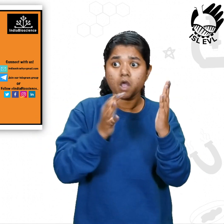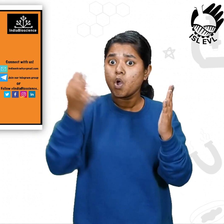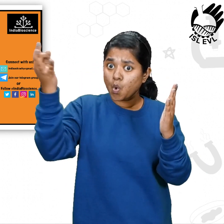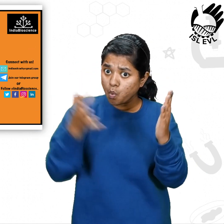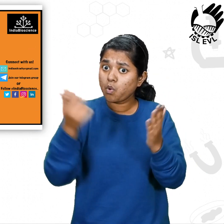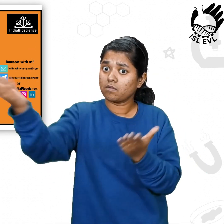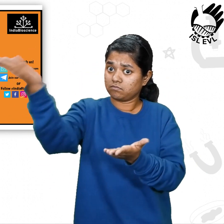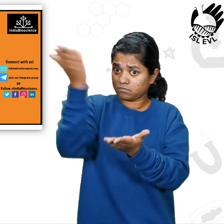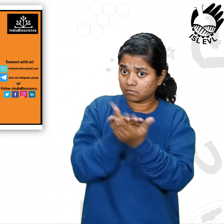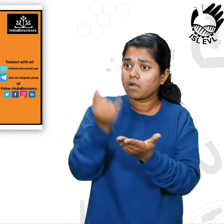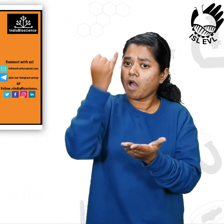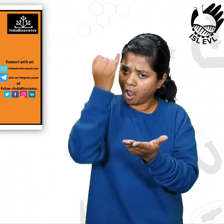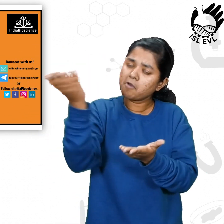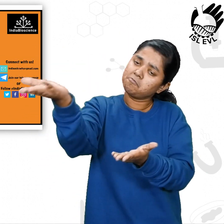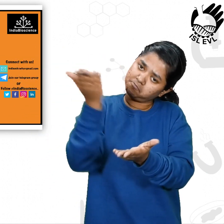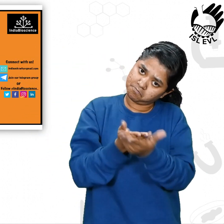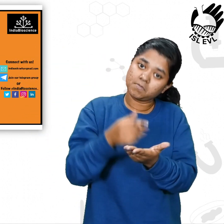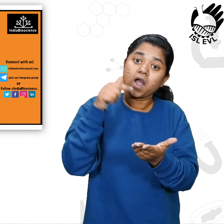to